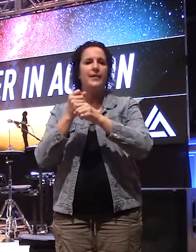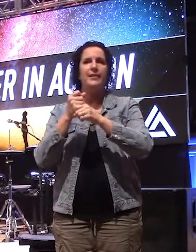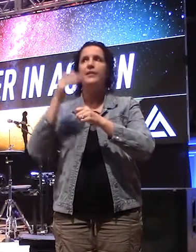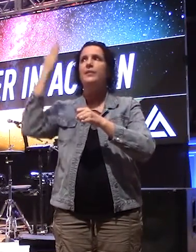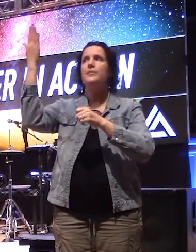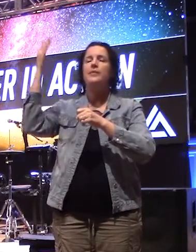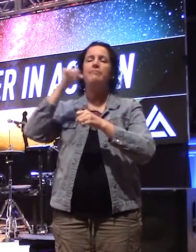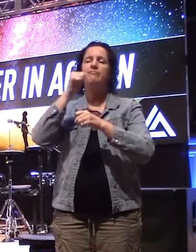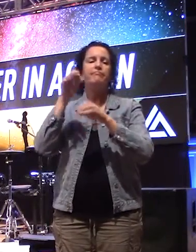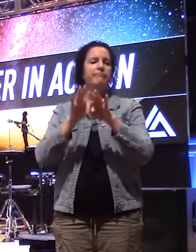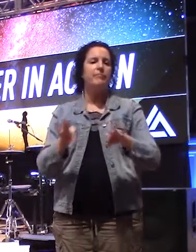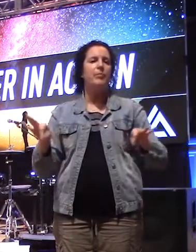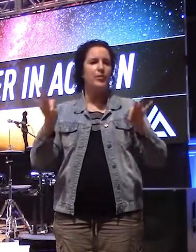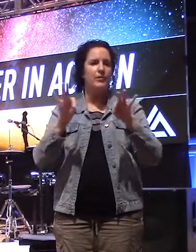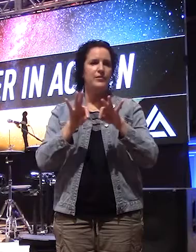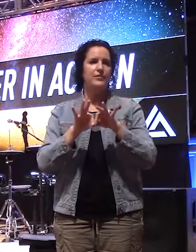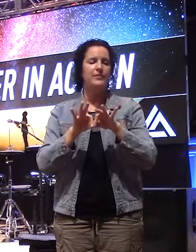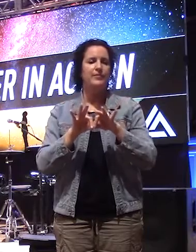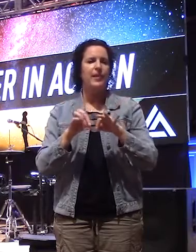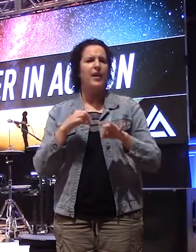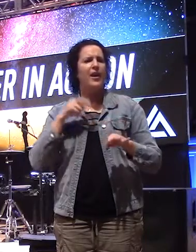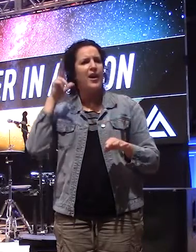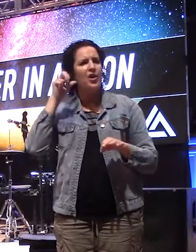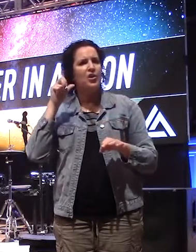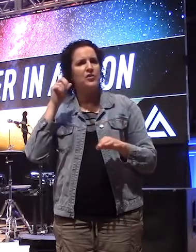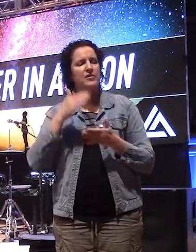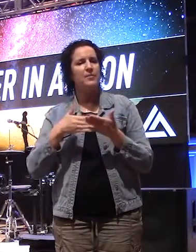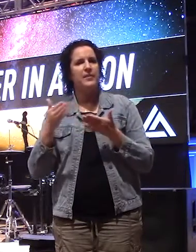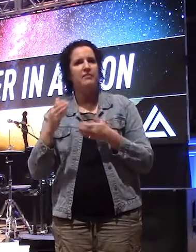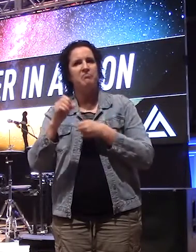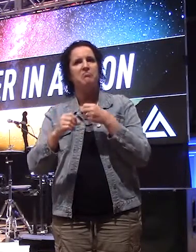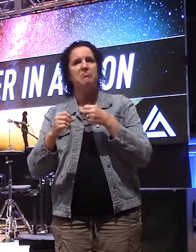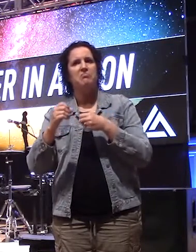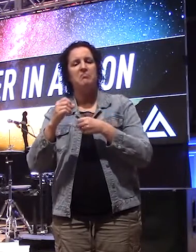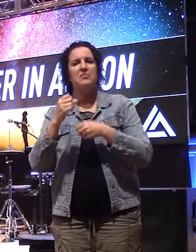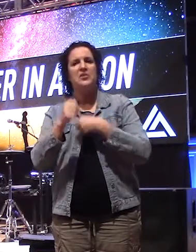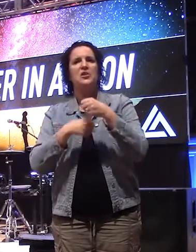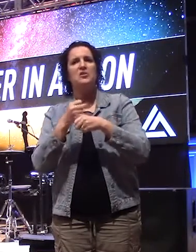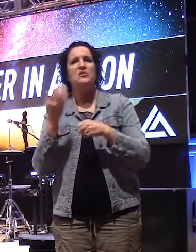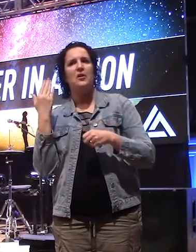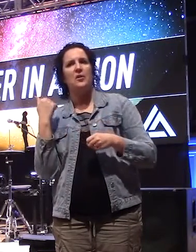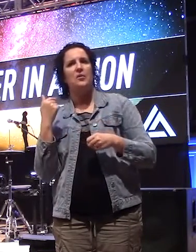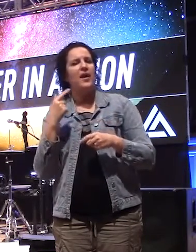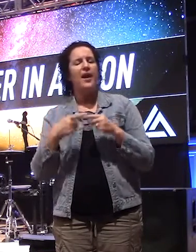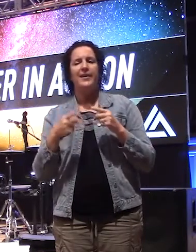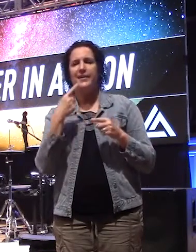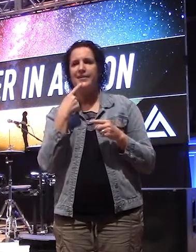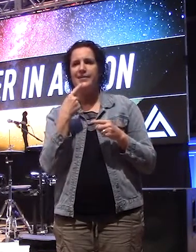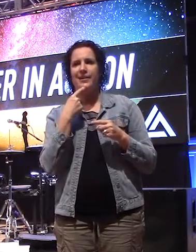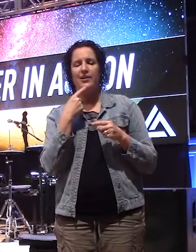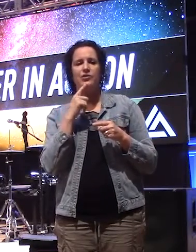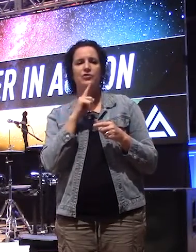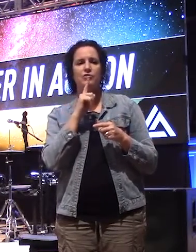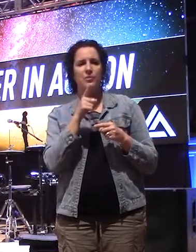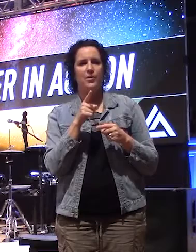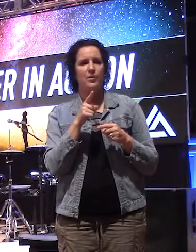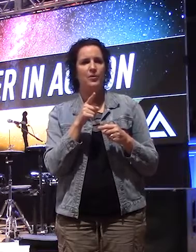mantra that I heard years ago. I can't say it's true of me. In